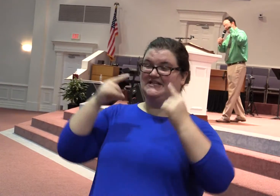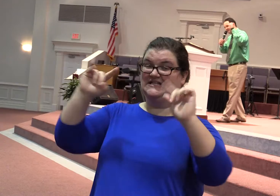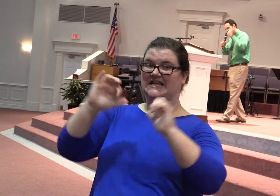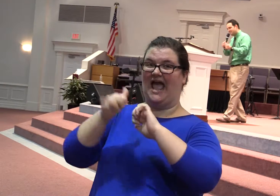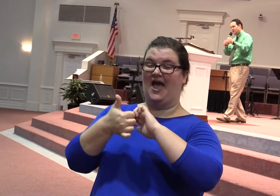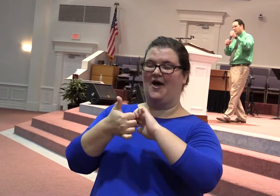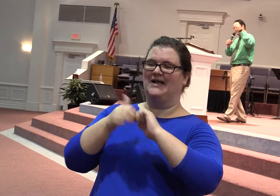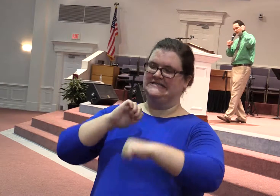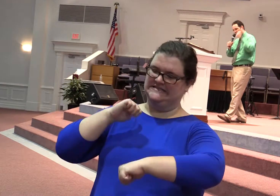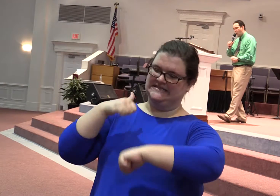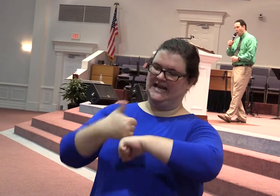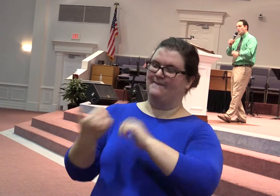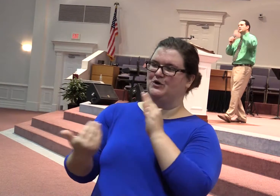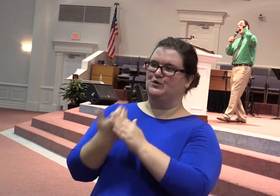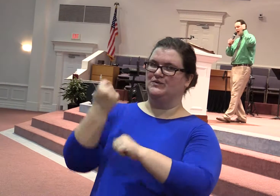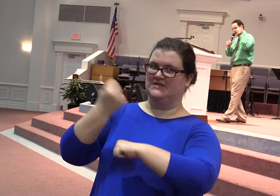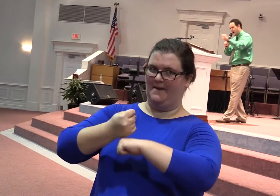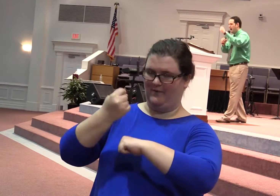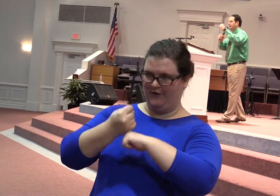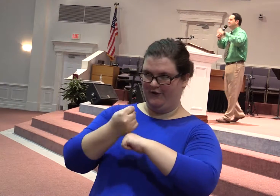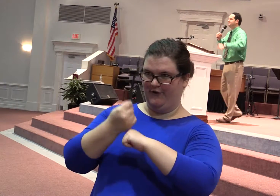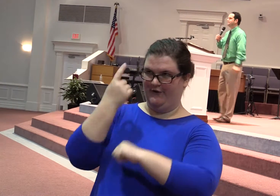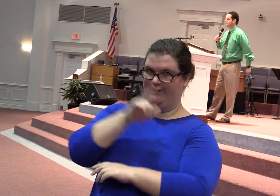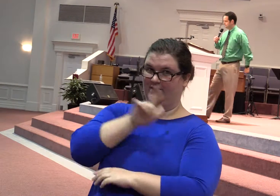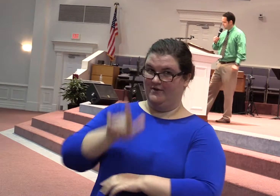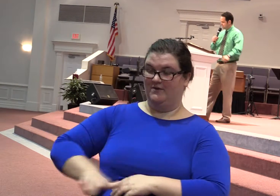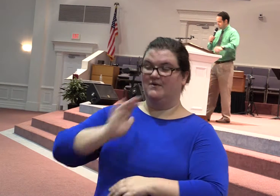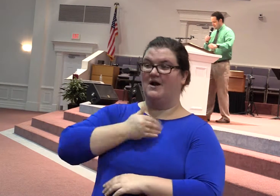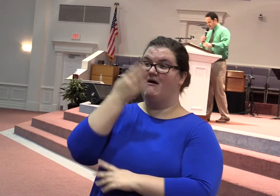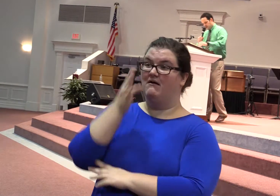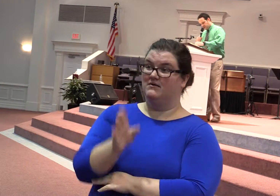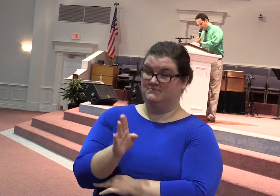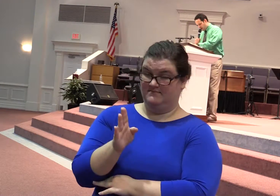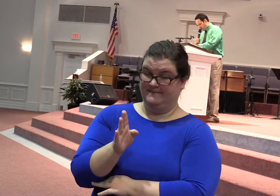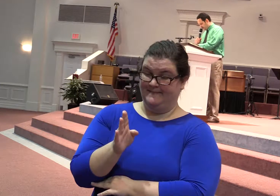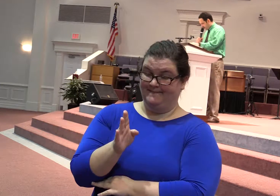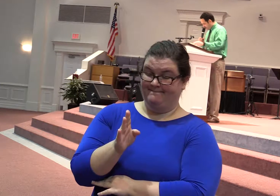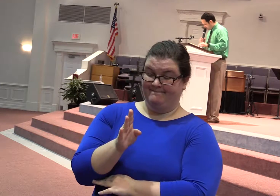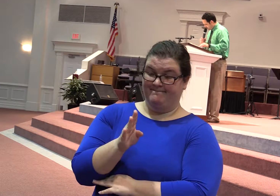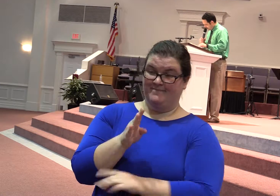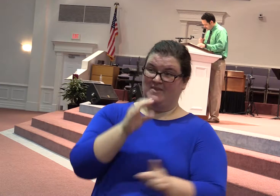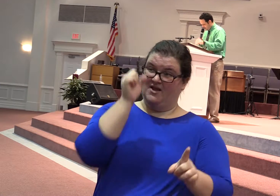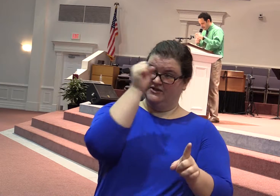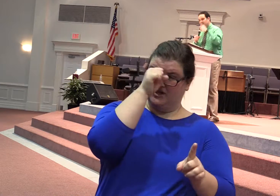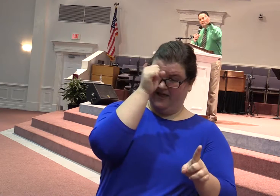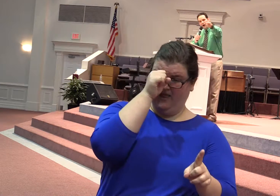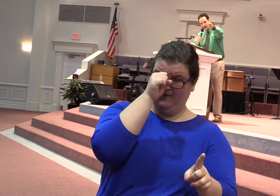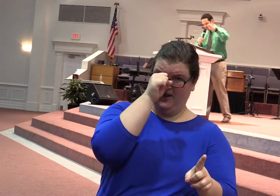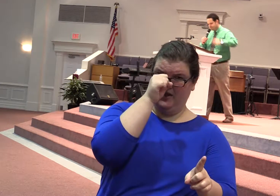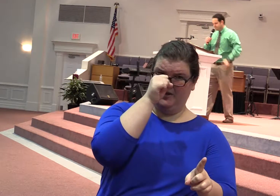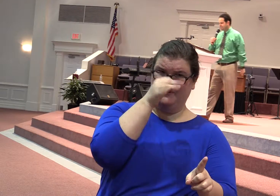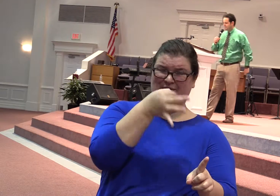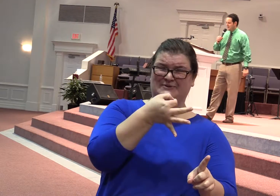building a temple for the Lord our God. Amen. Come on. Solomon was fixing to take the